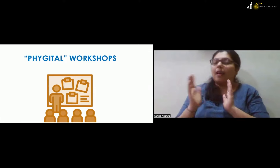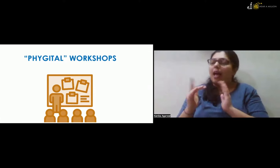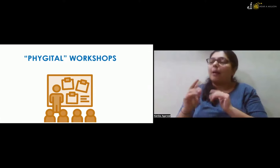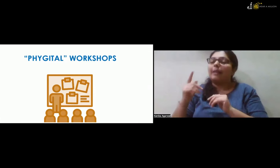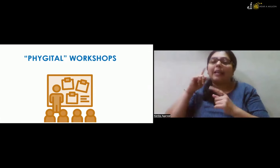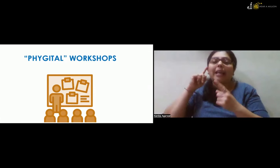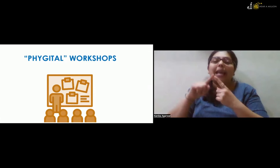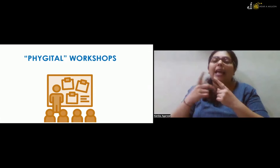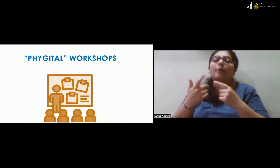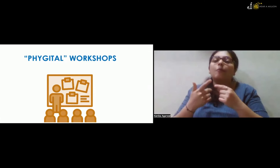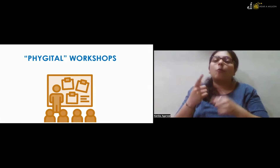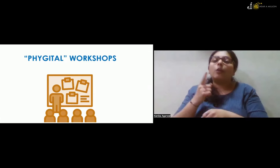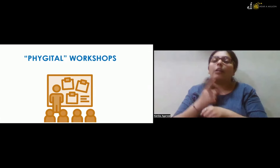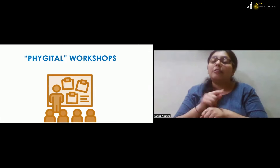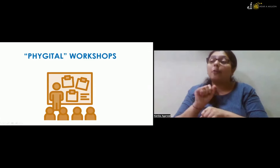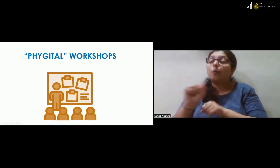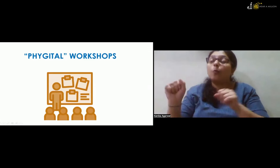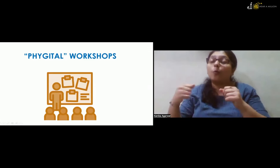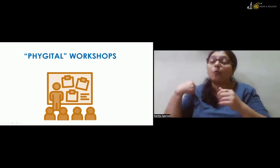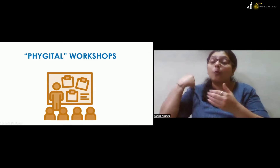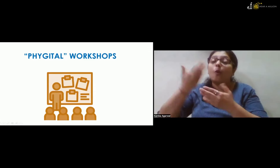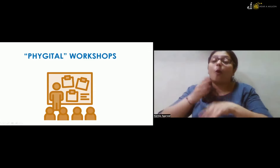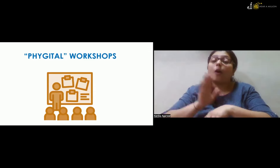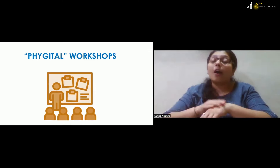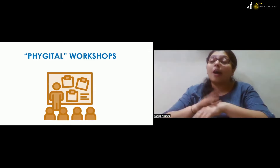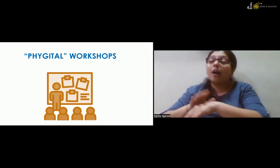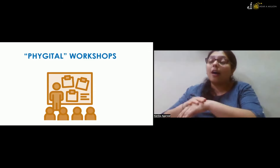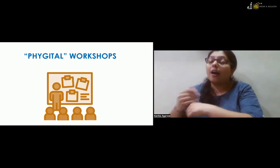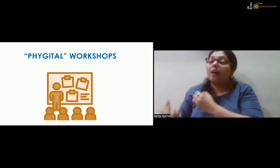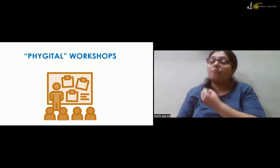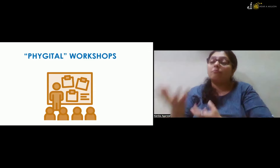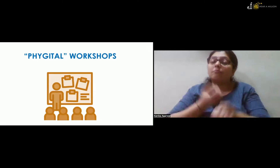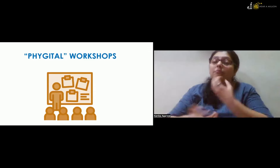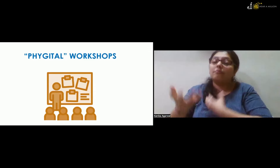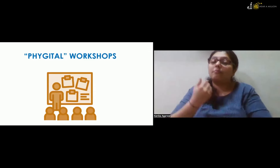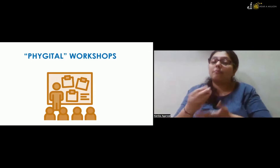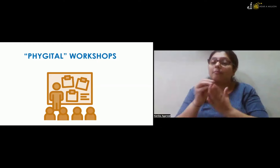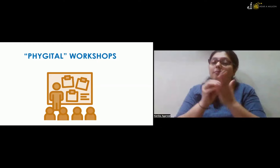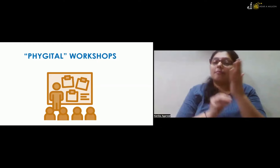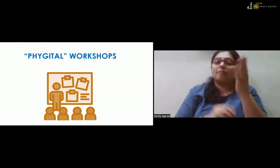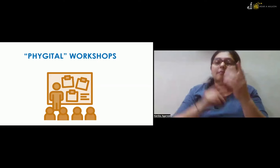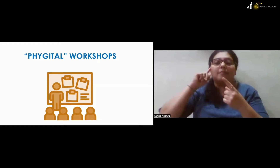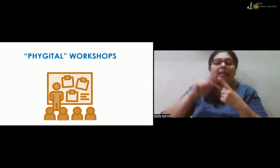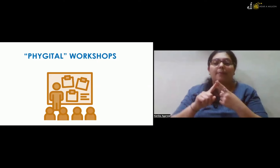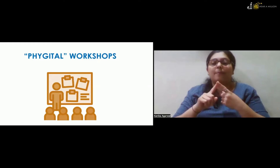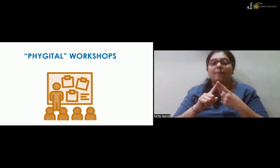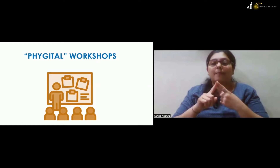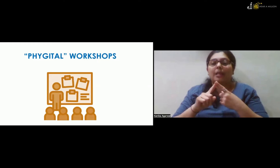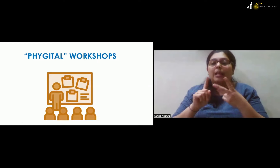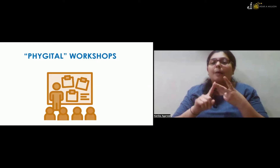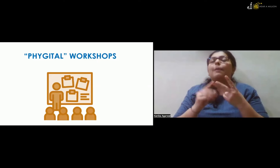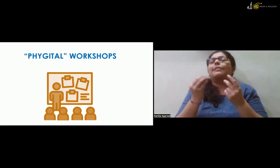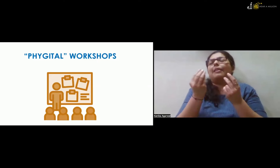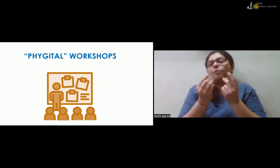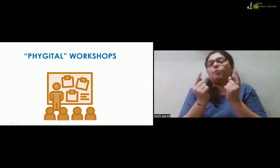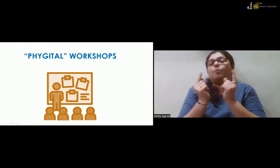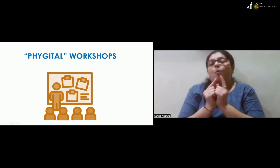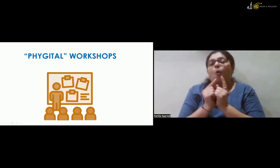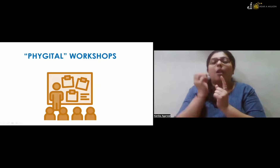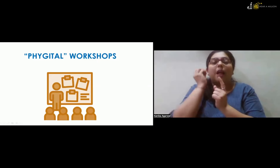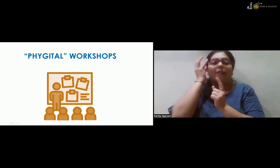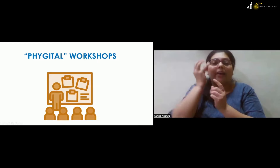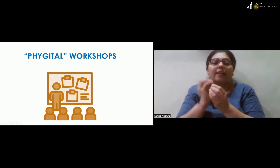then 1 or 2 days of online workshops. So we called it digital workshops.